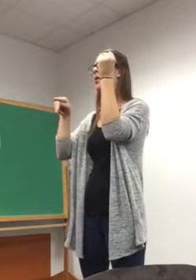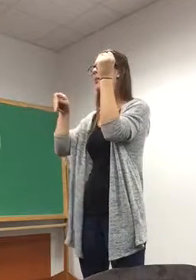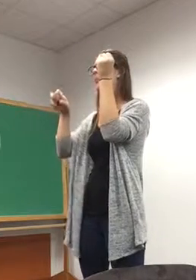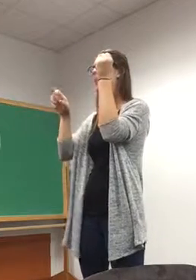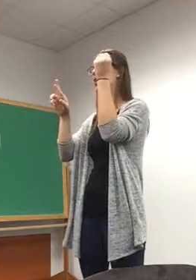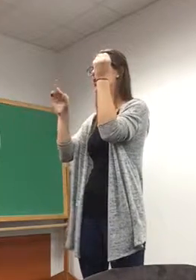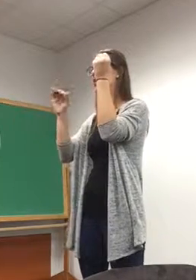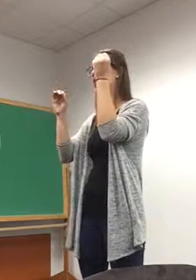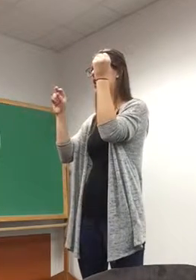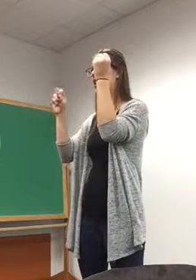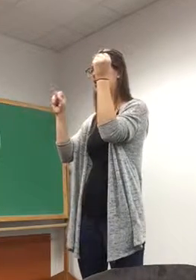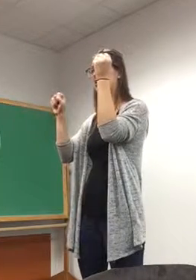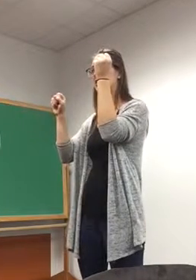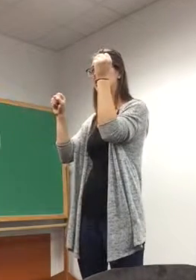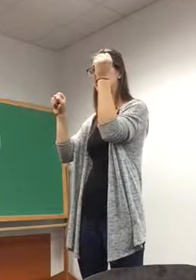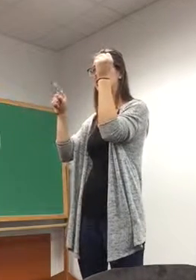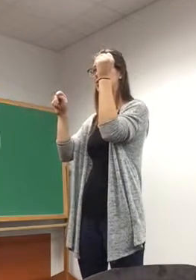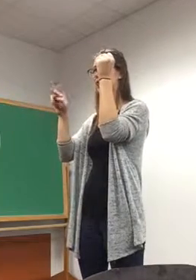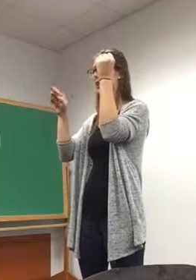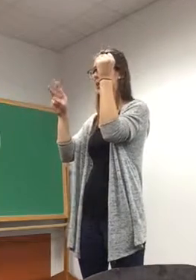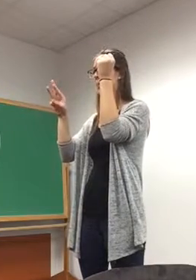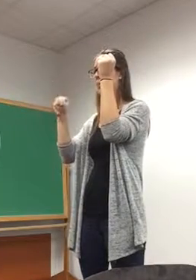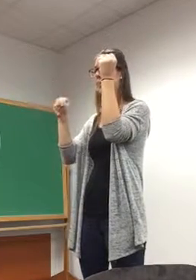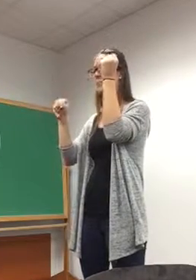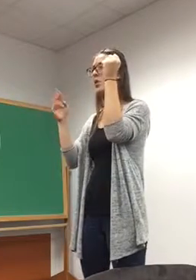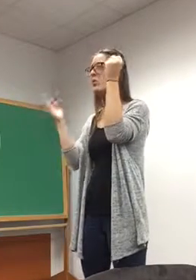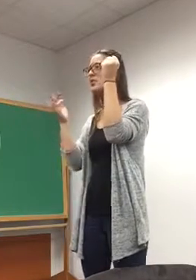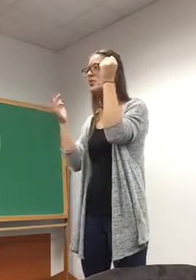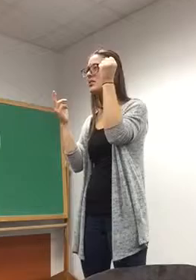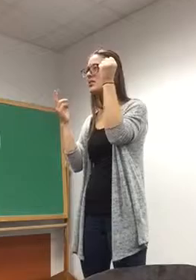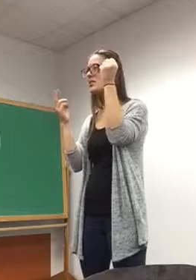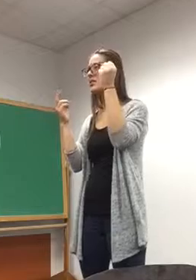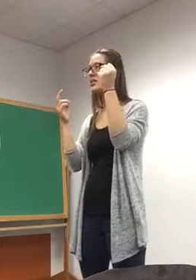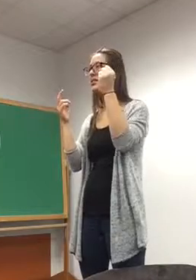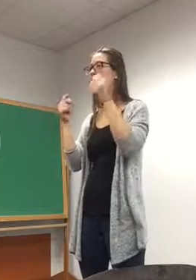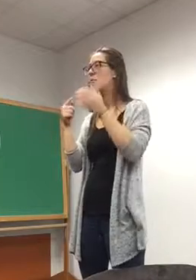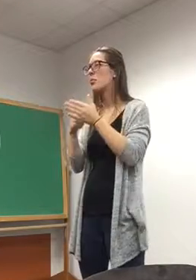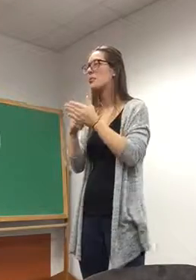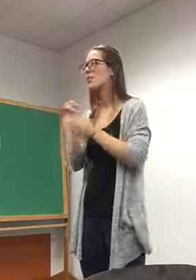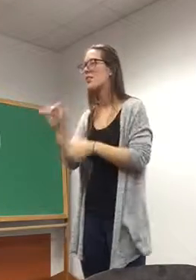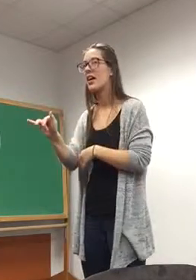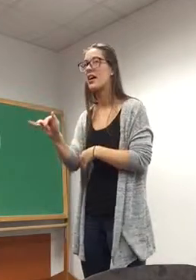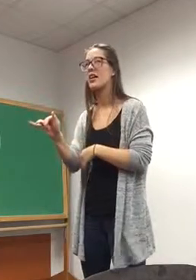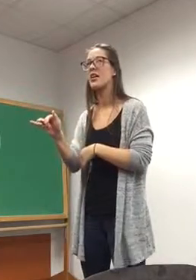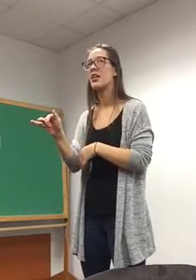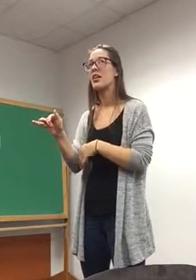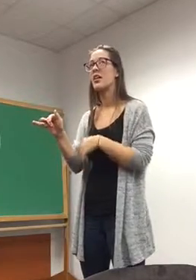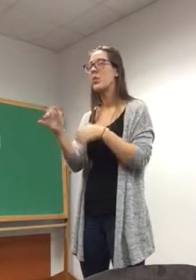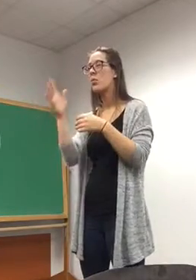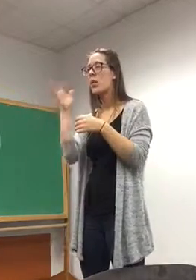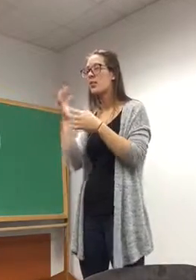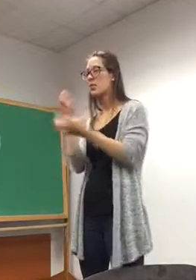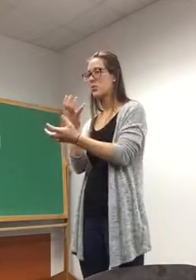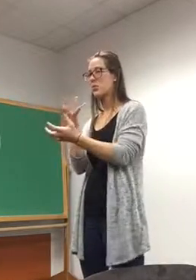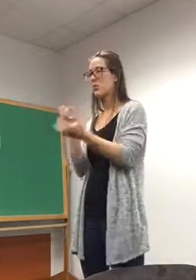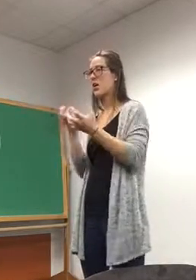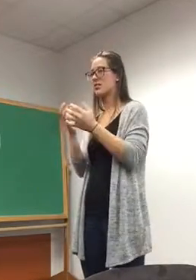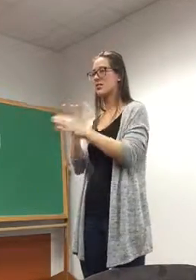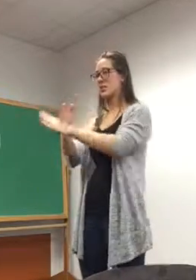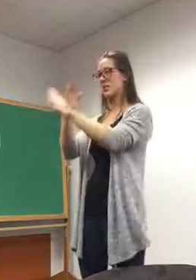we could get out of the periosteum? What do you think the purpose of that bone structure could be? Why would you want a sleeve around this bone?